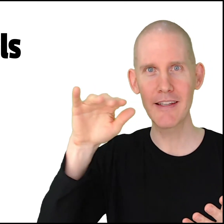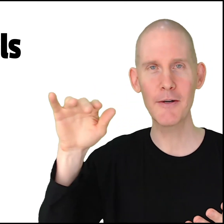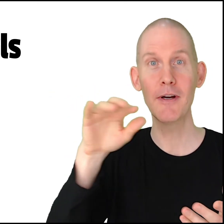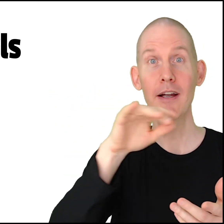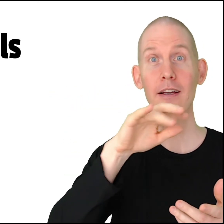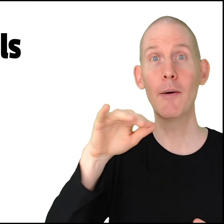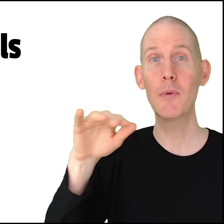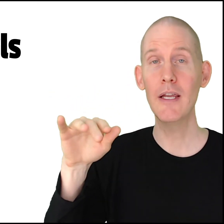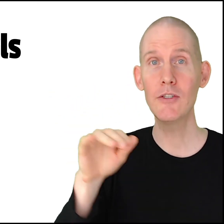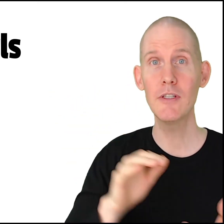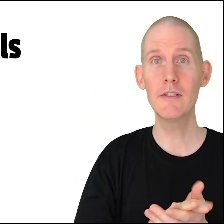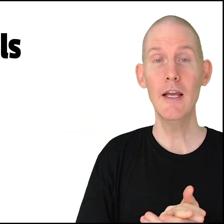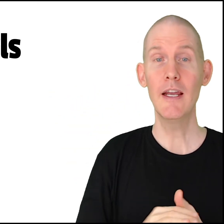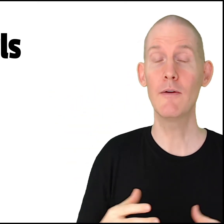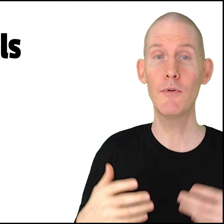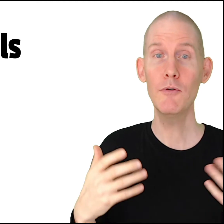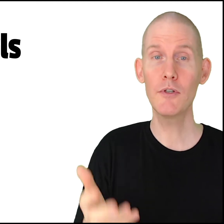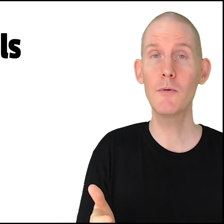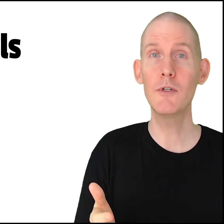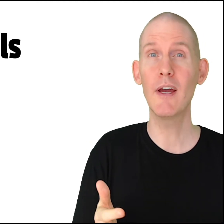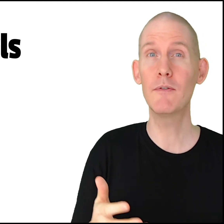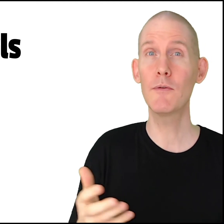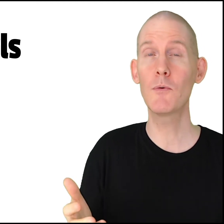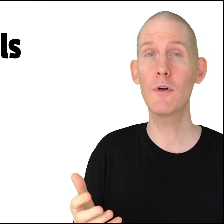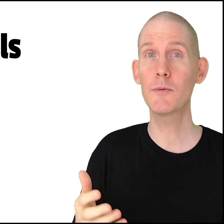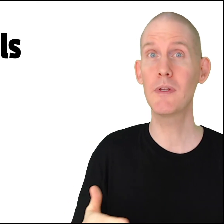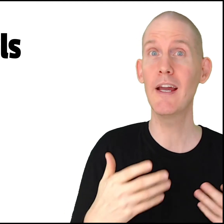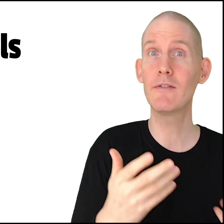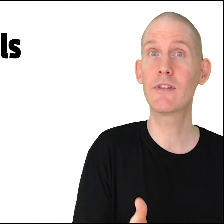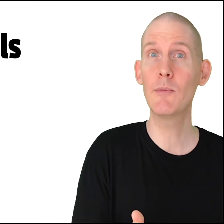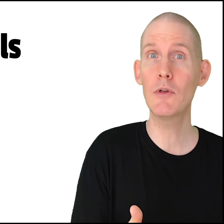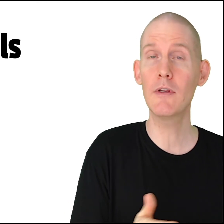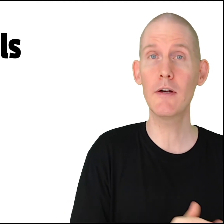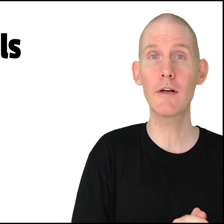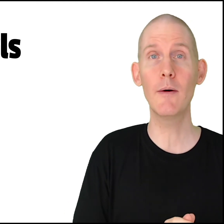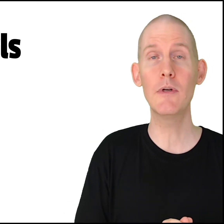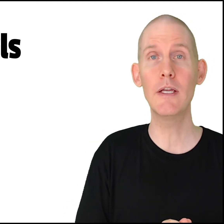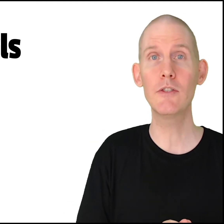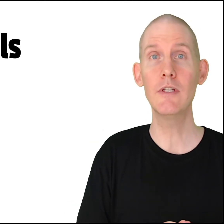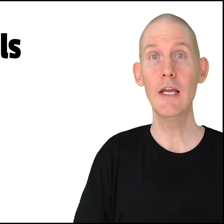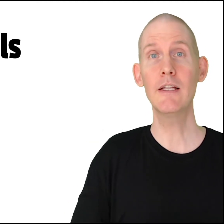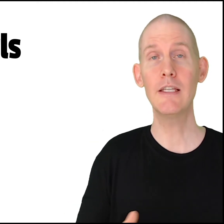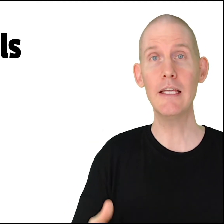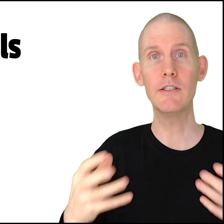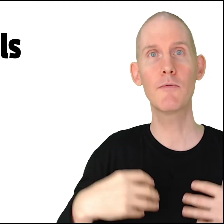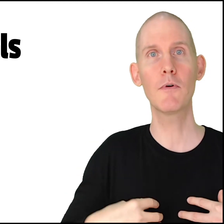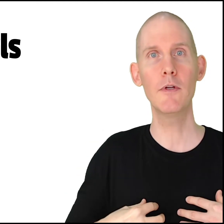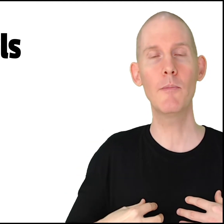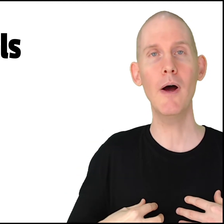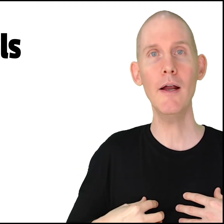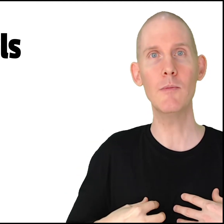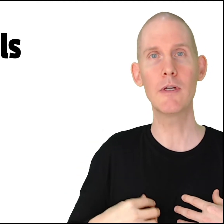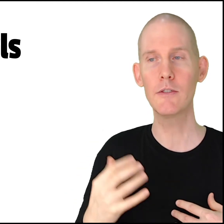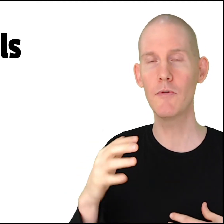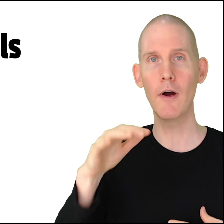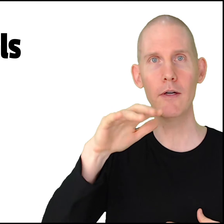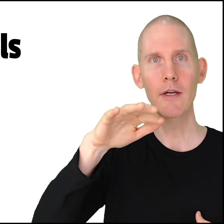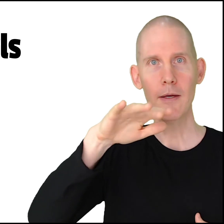letter combinations. In the future, when you have different words, but they have similar letter combinations, it's easier for your body because you've already made